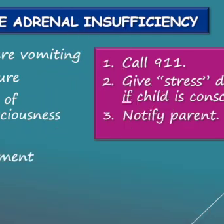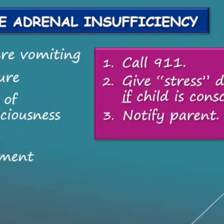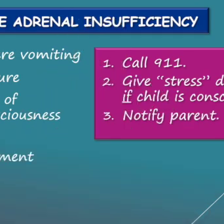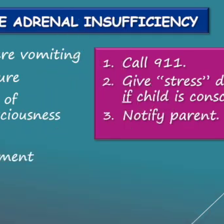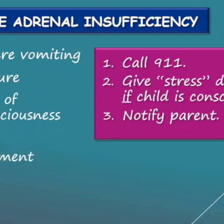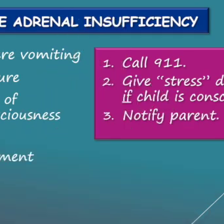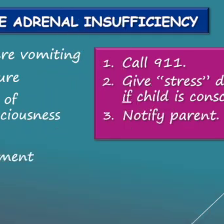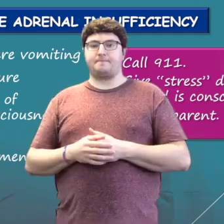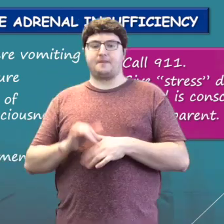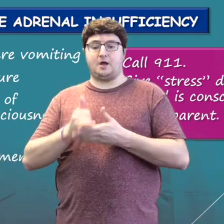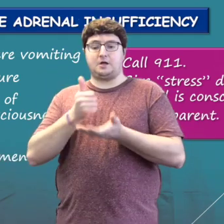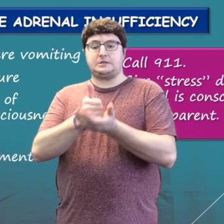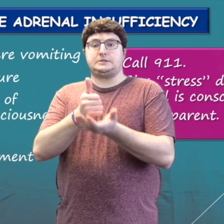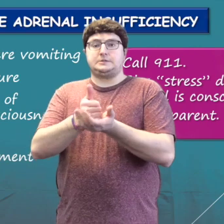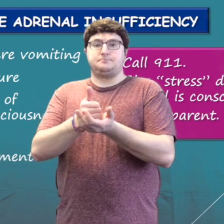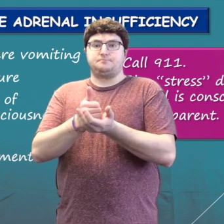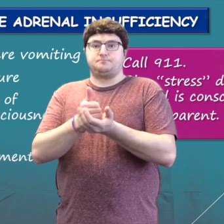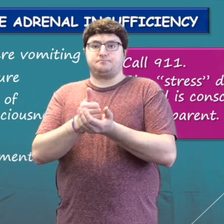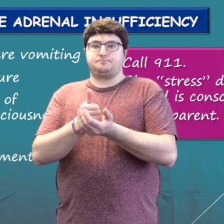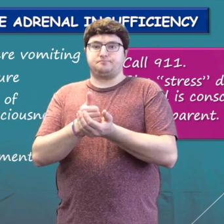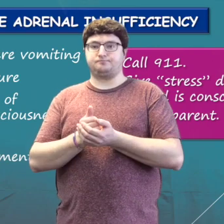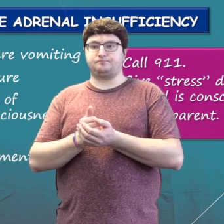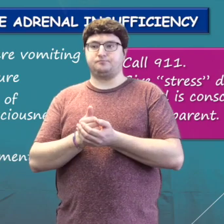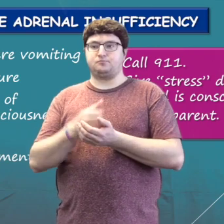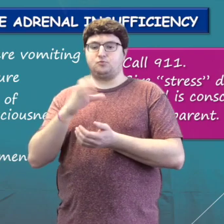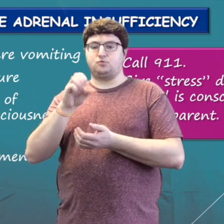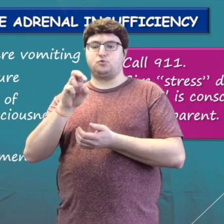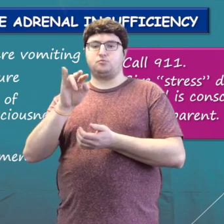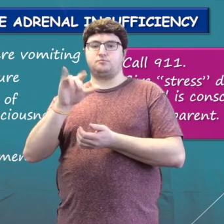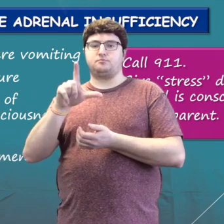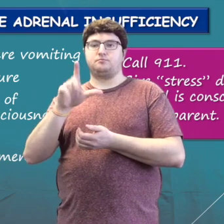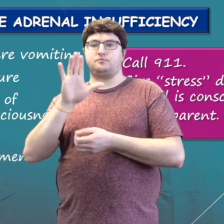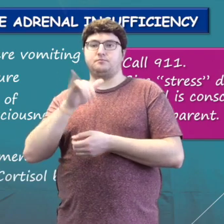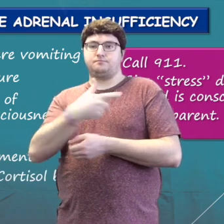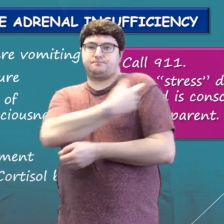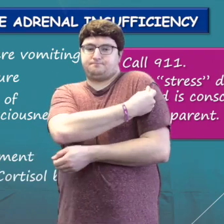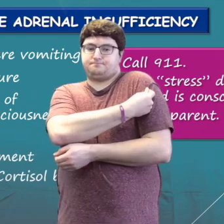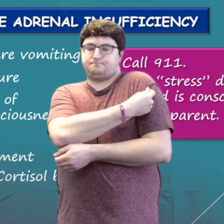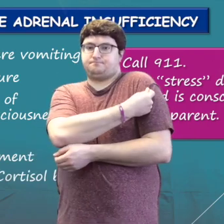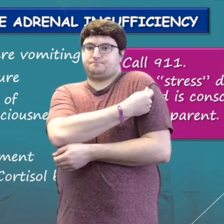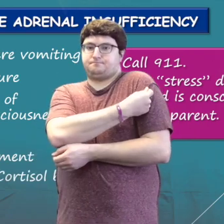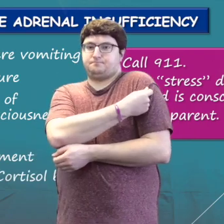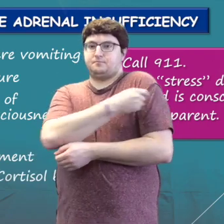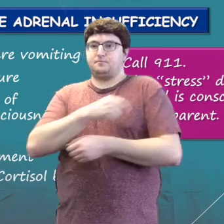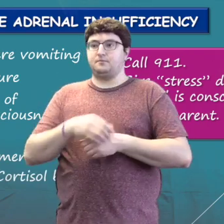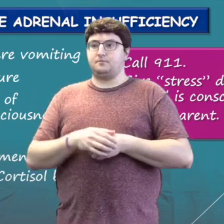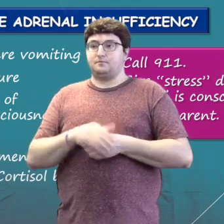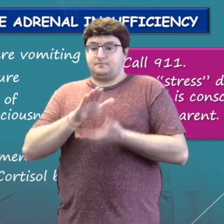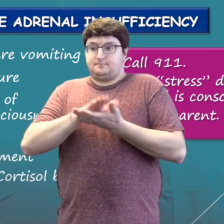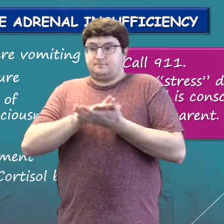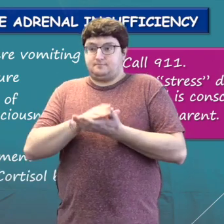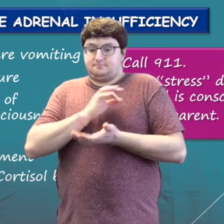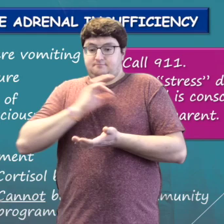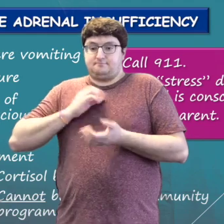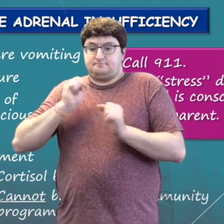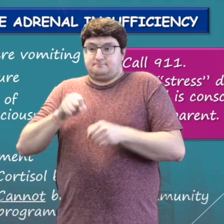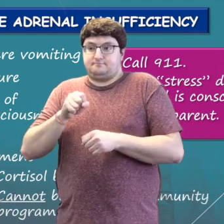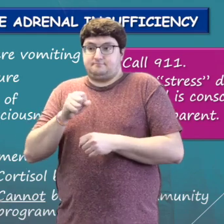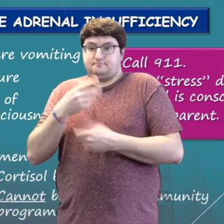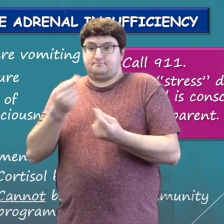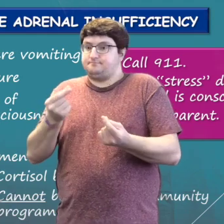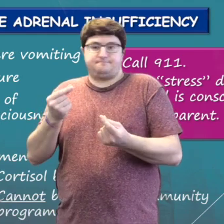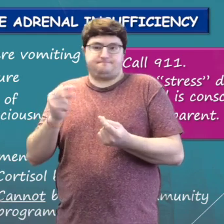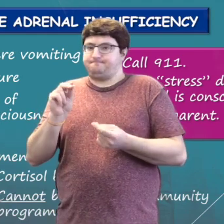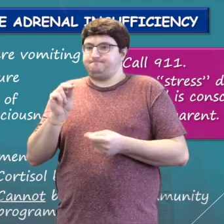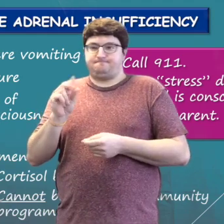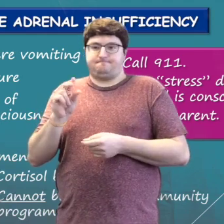The treatment for acute adrenal insufficiency is the administration of cortisol by injection, which cannot be